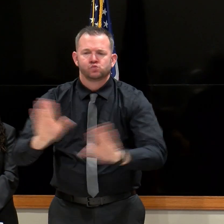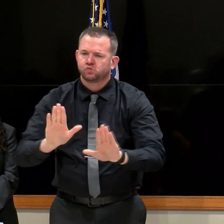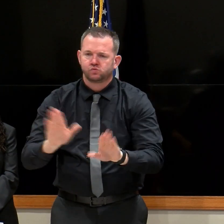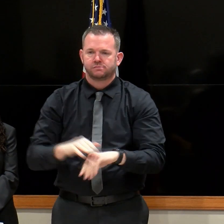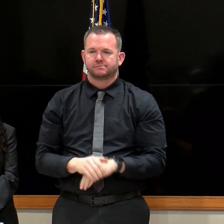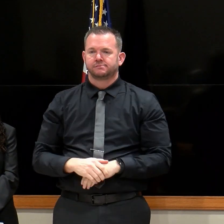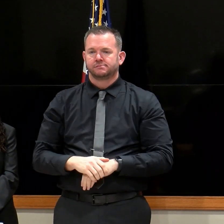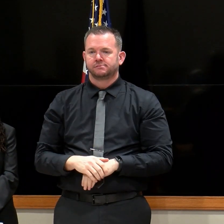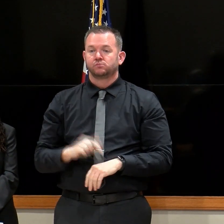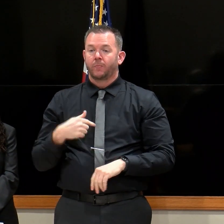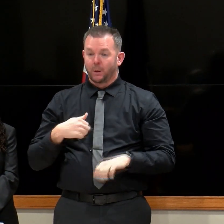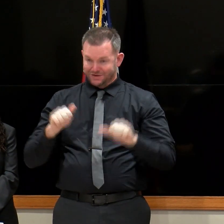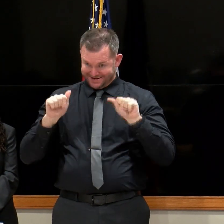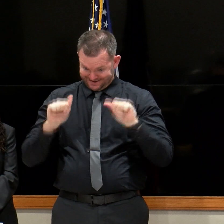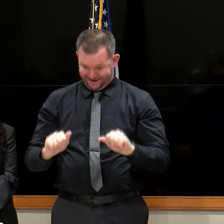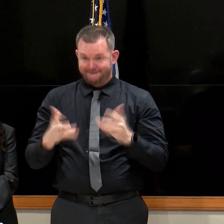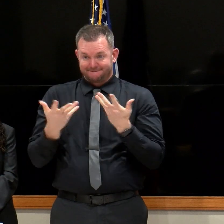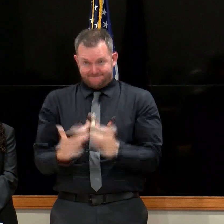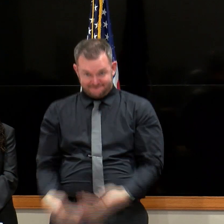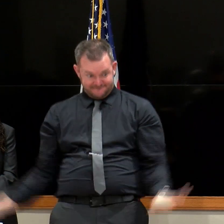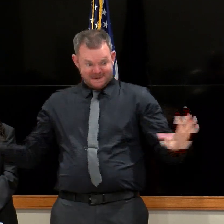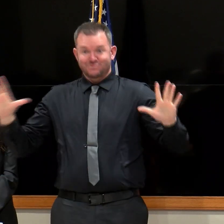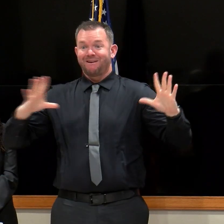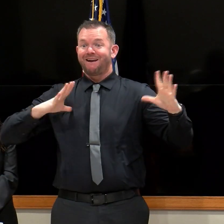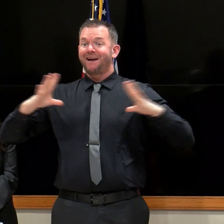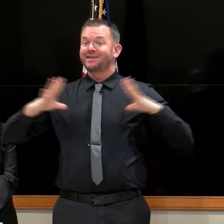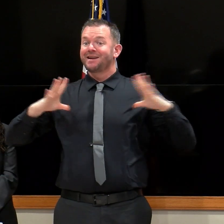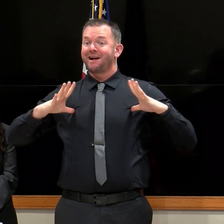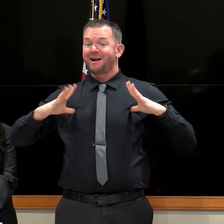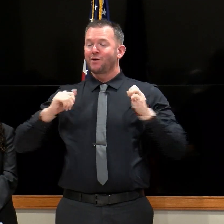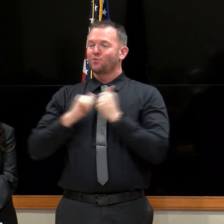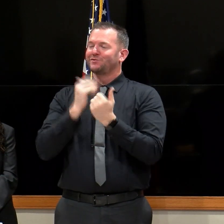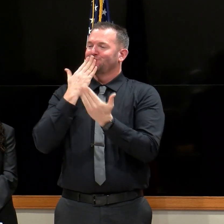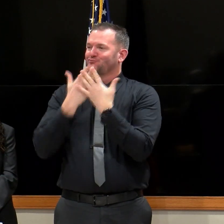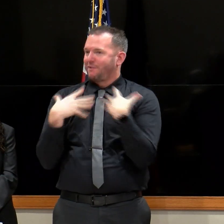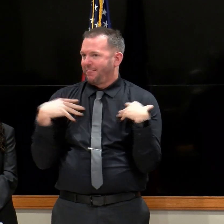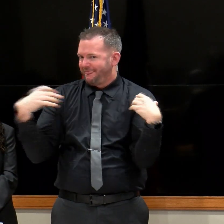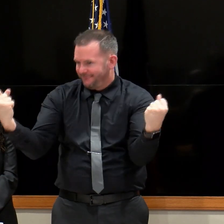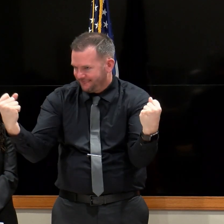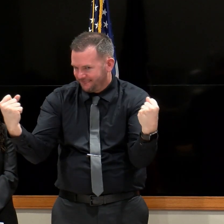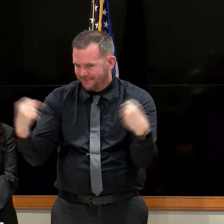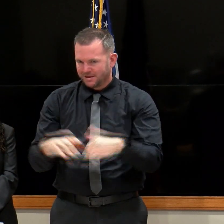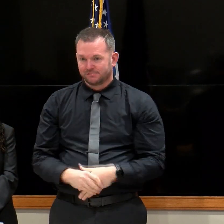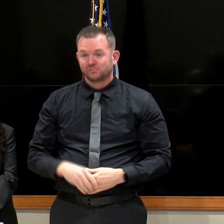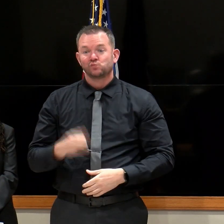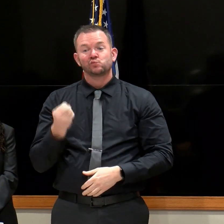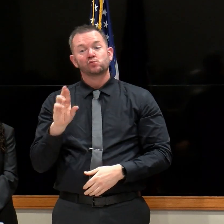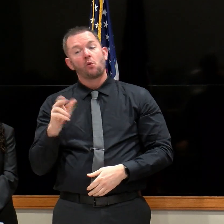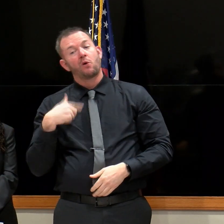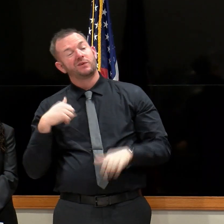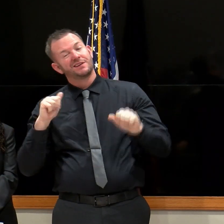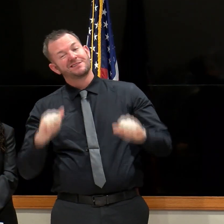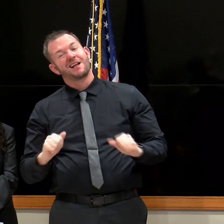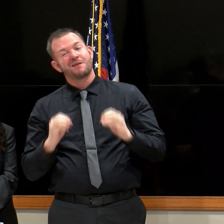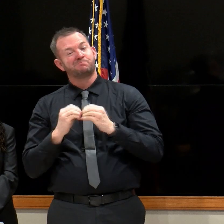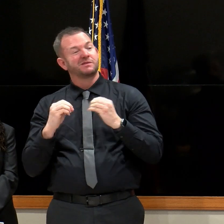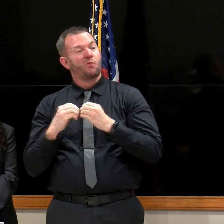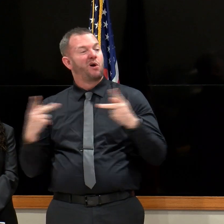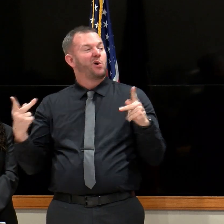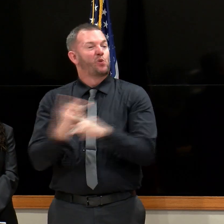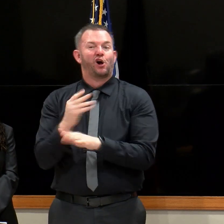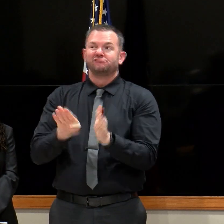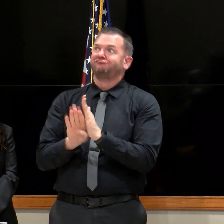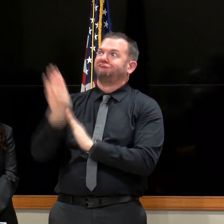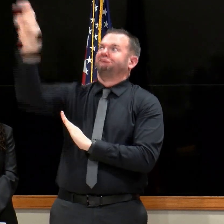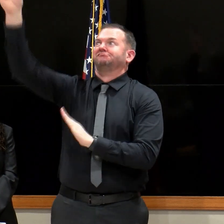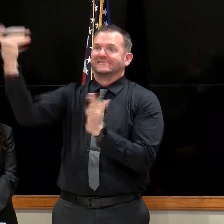health, in a better position as a community, or we could be in a much worse place come January. So my message